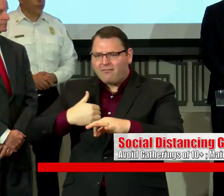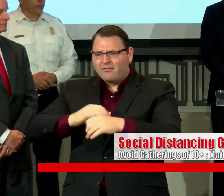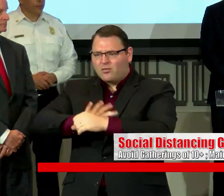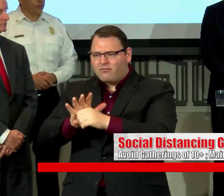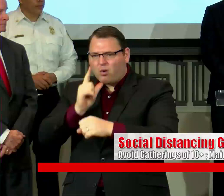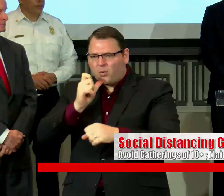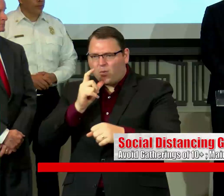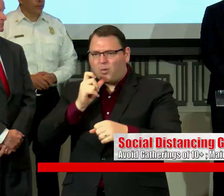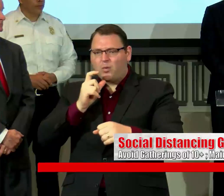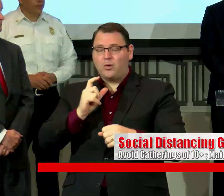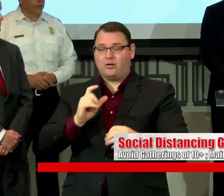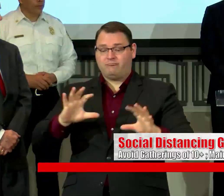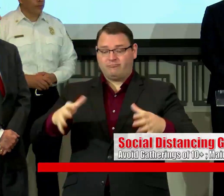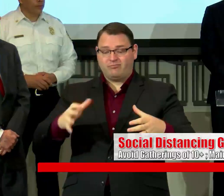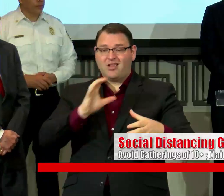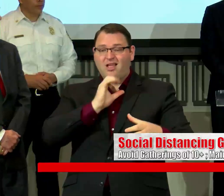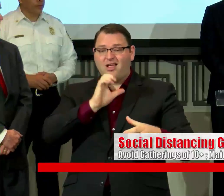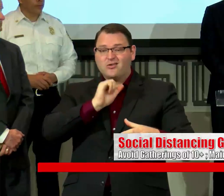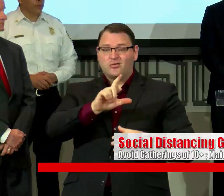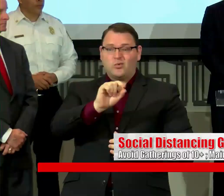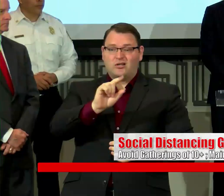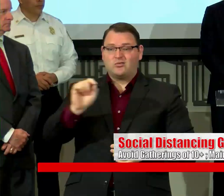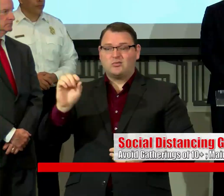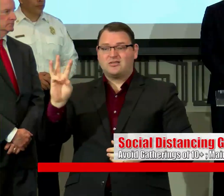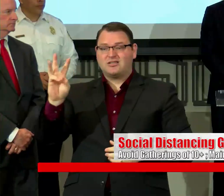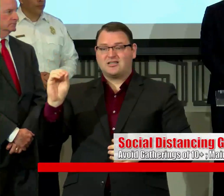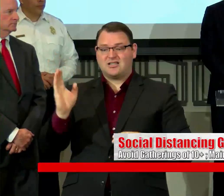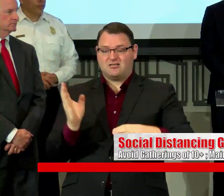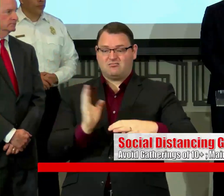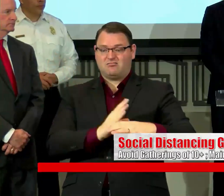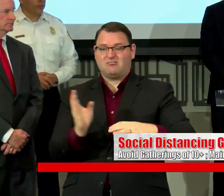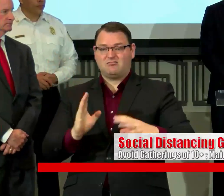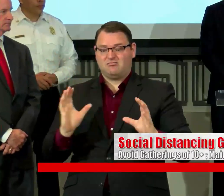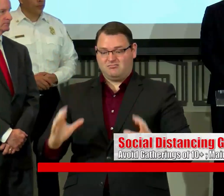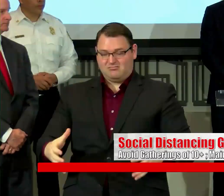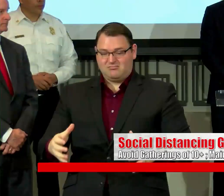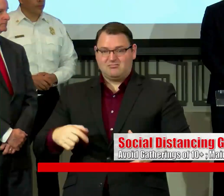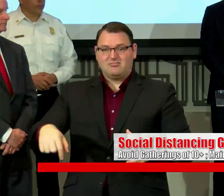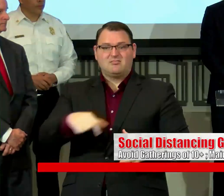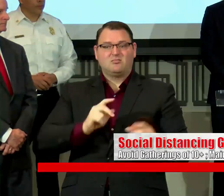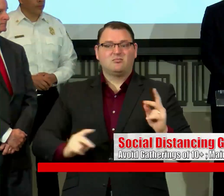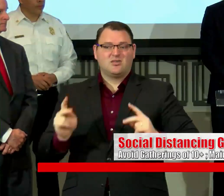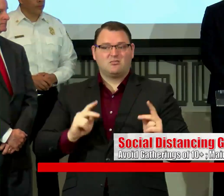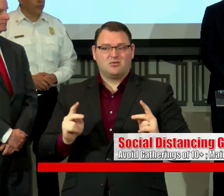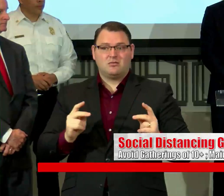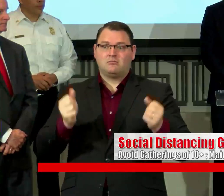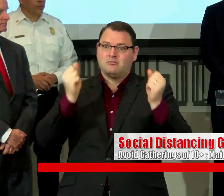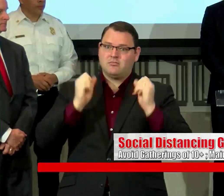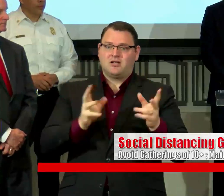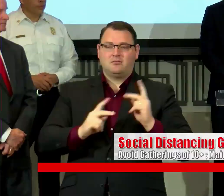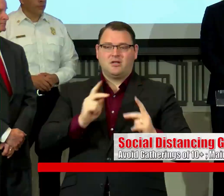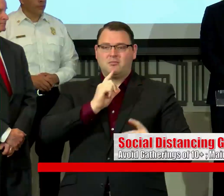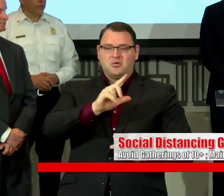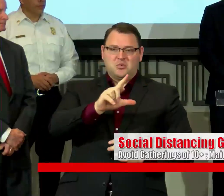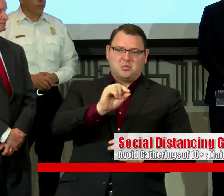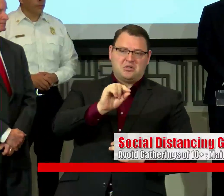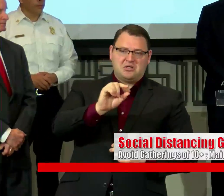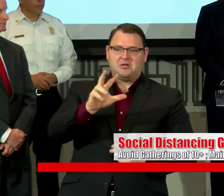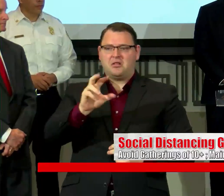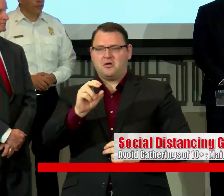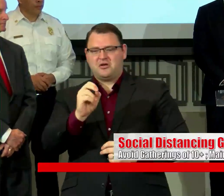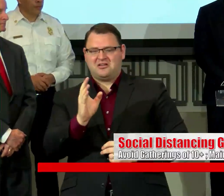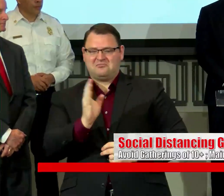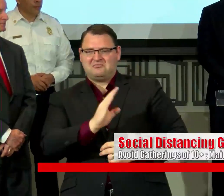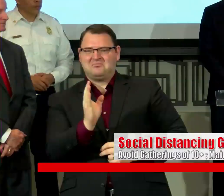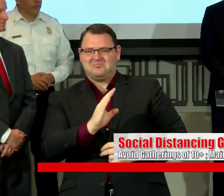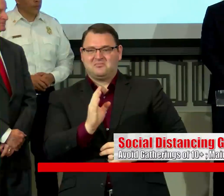60. And a lot of it is, in their 20s and 30s, so to speak. Not to say that older